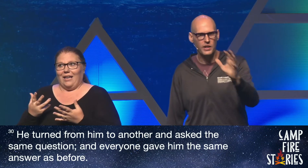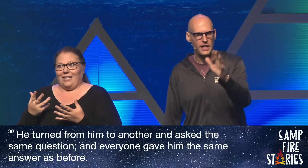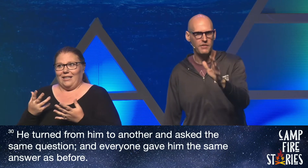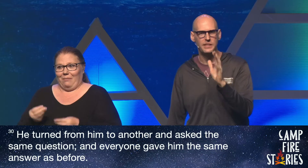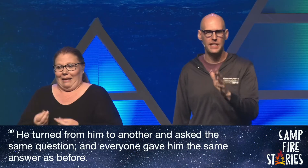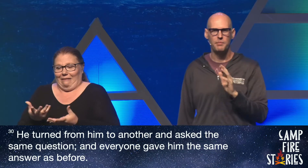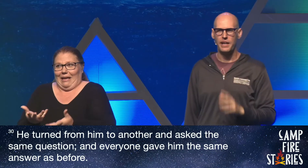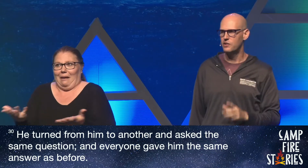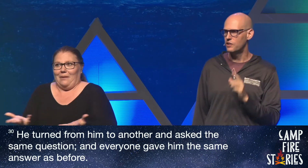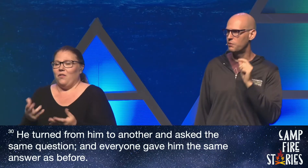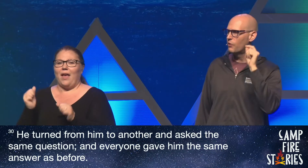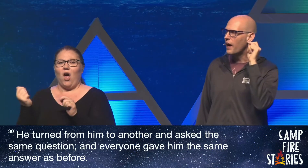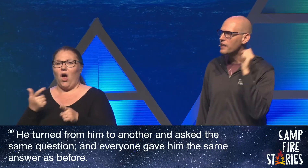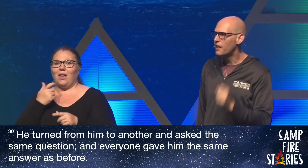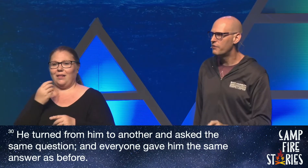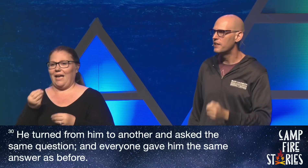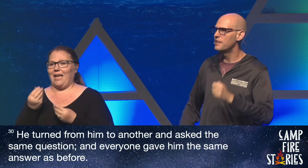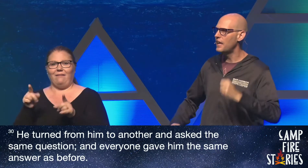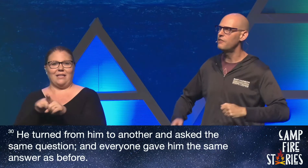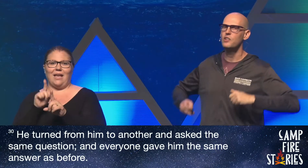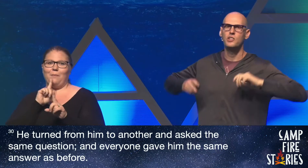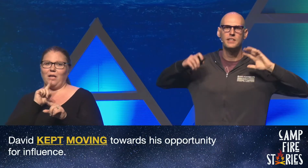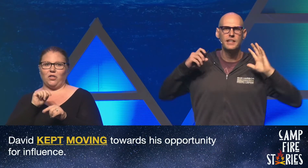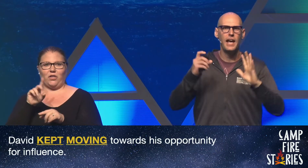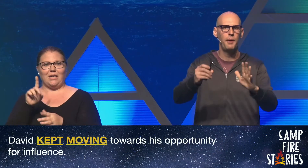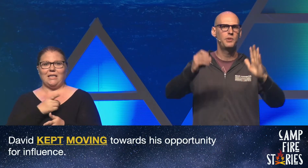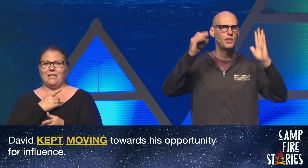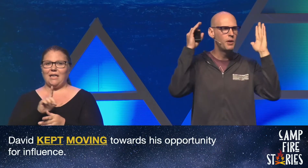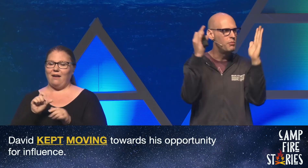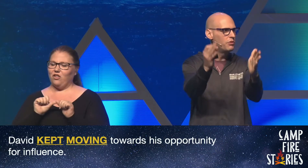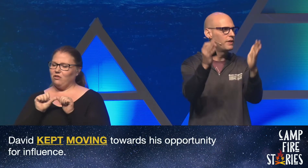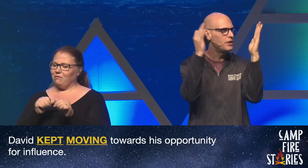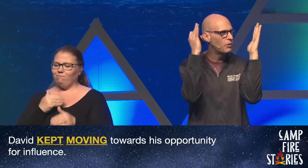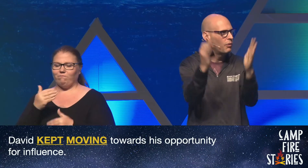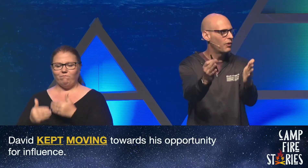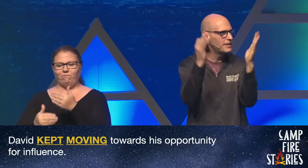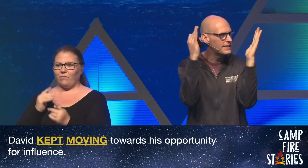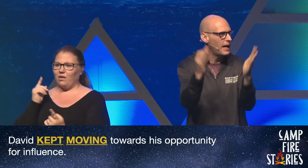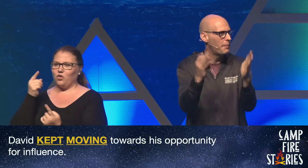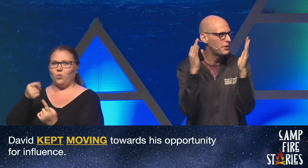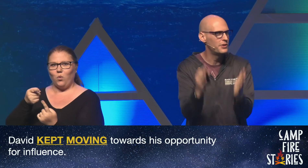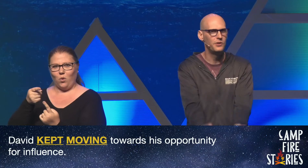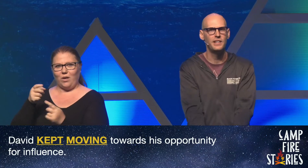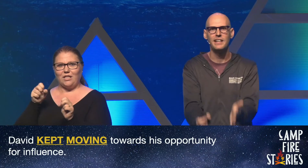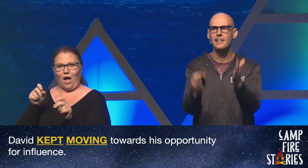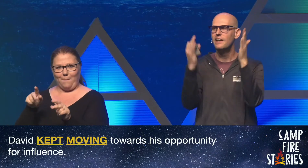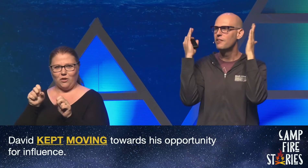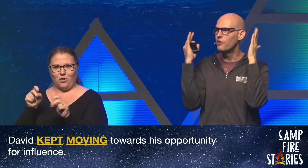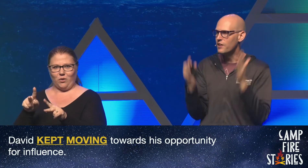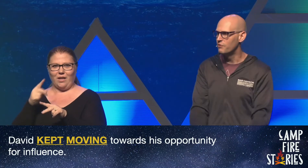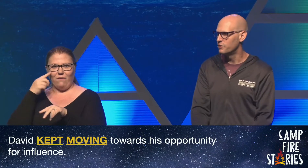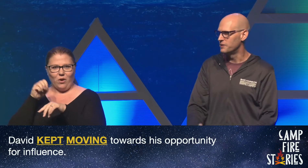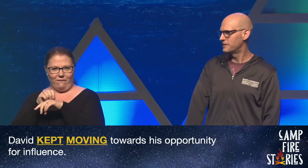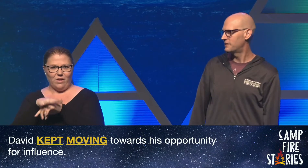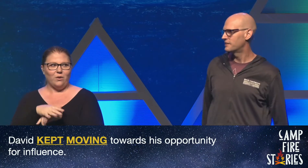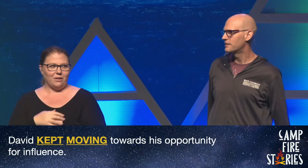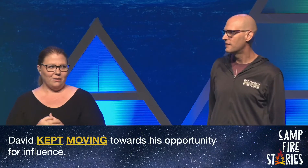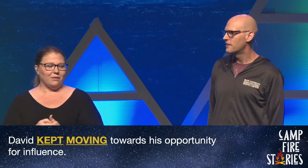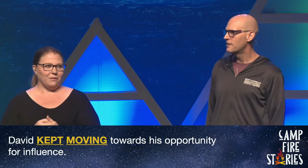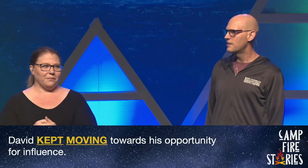all gave him the same answer as before. I love that David just kept moving towards his opportunity for